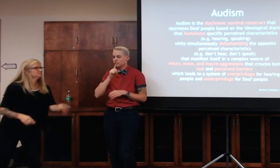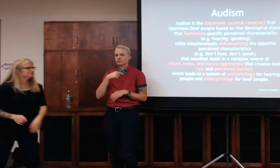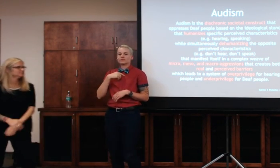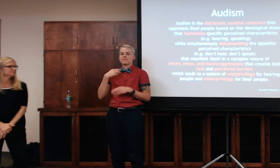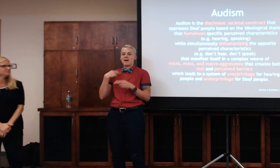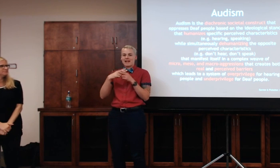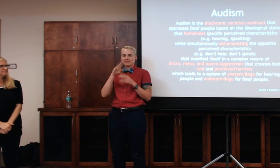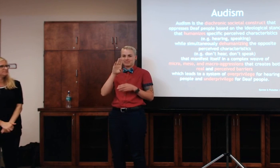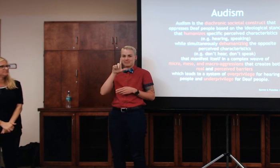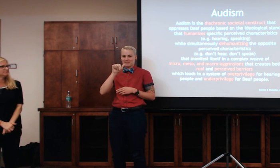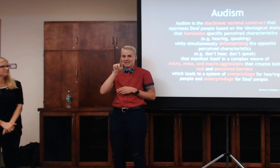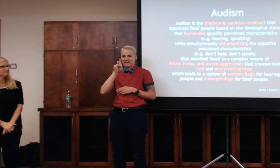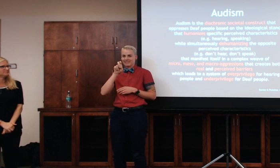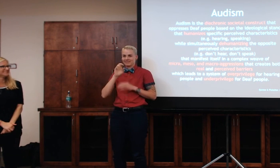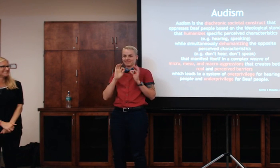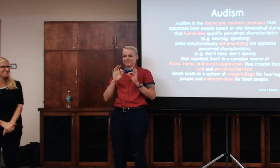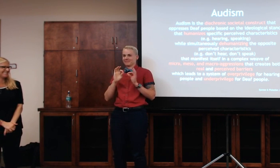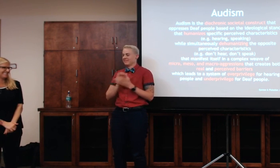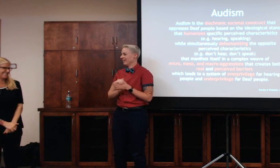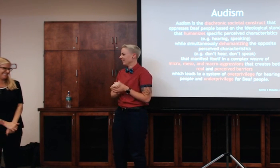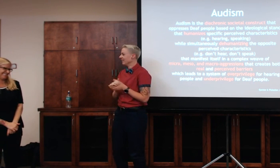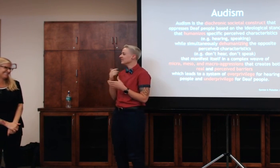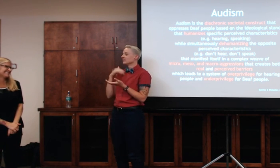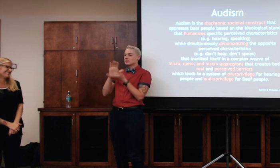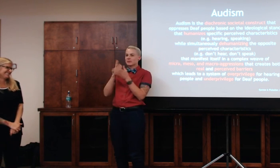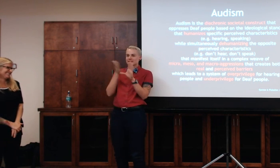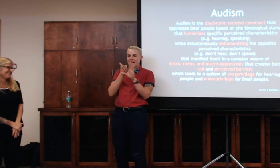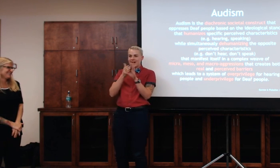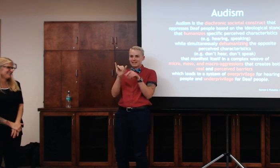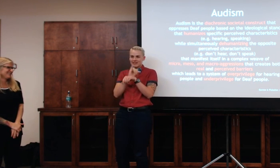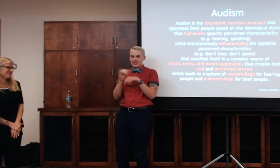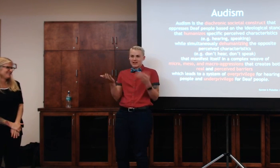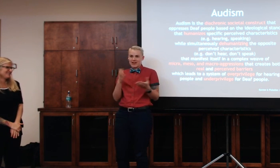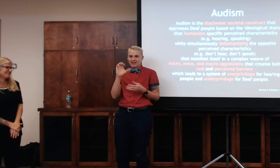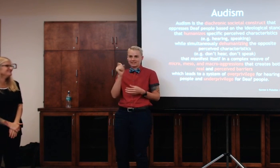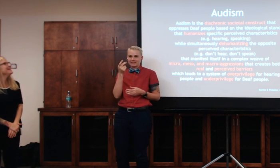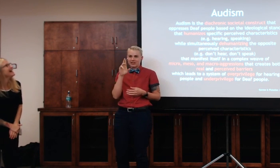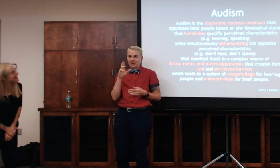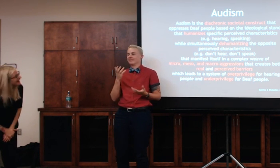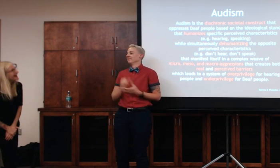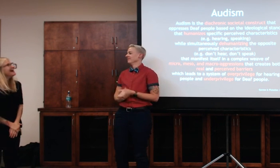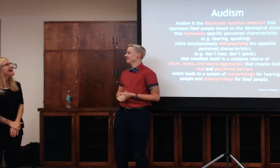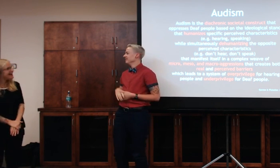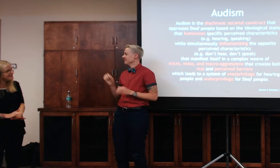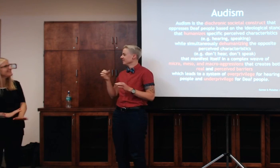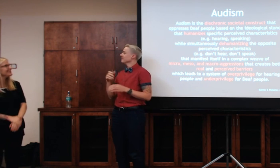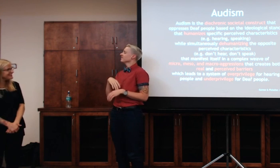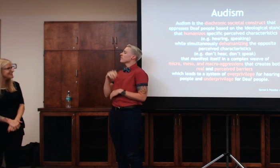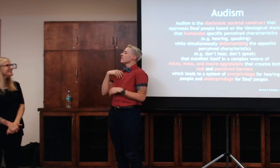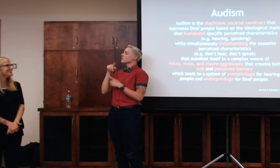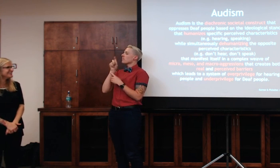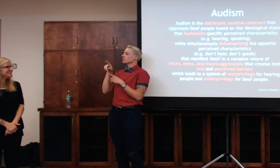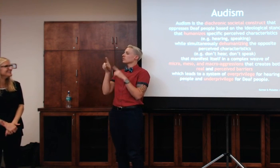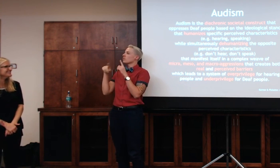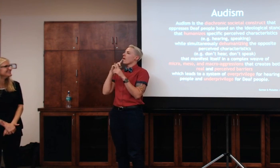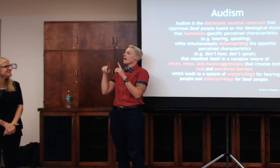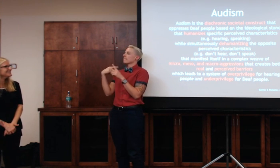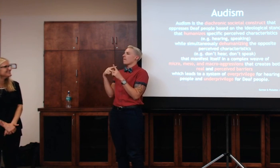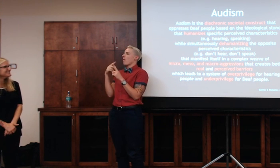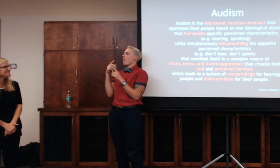so yes, I can give my name. It's Blake. Hi there. School psychologist intern here at CSDR. Okay, so I have a question.